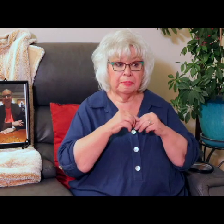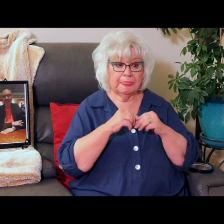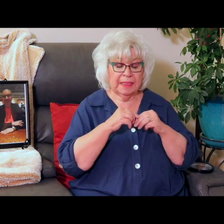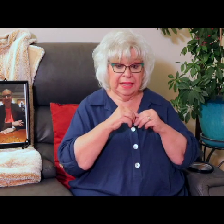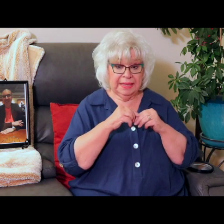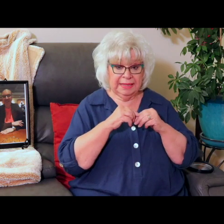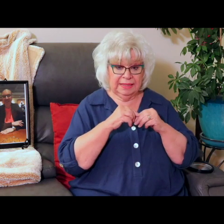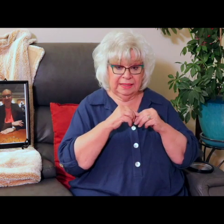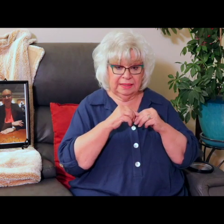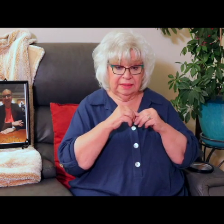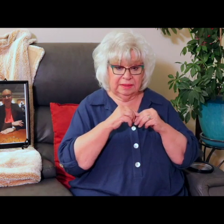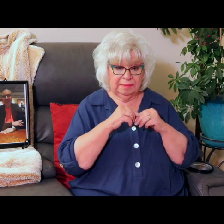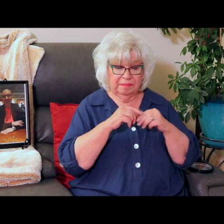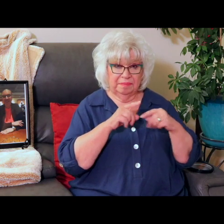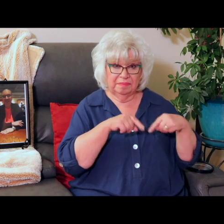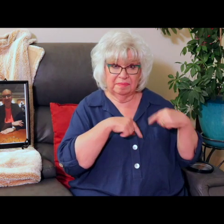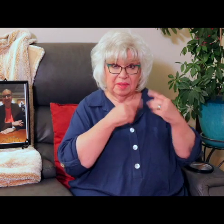And it got worse from there.